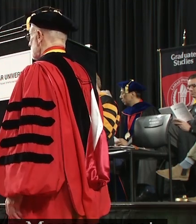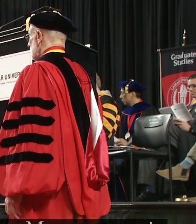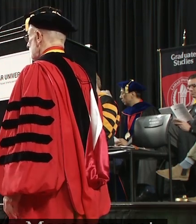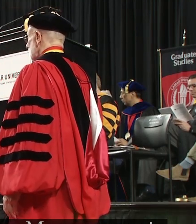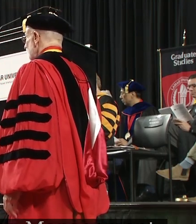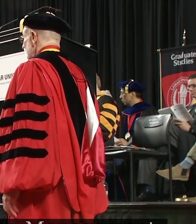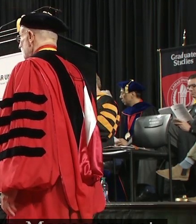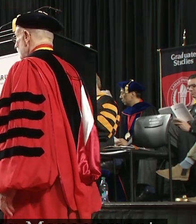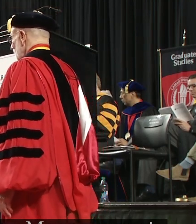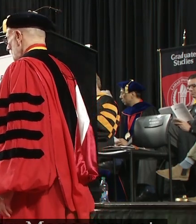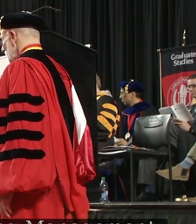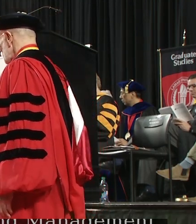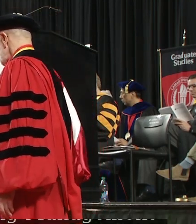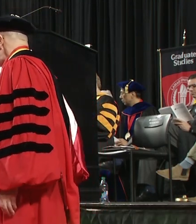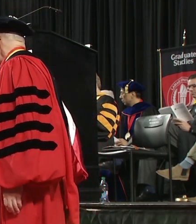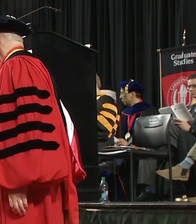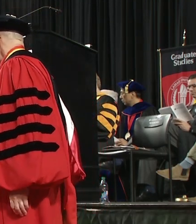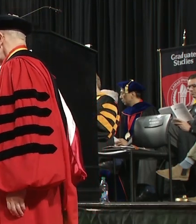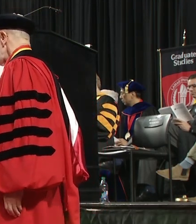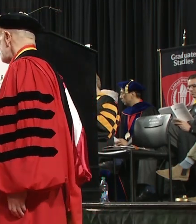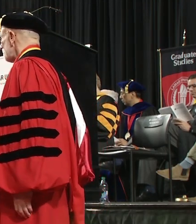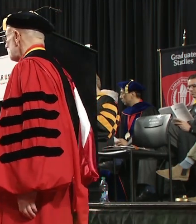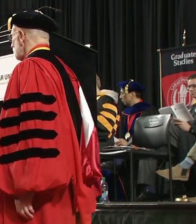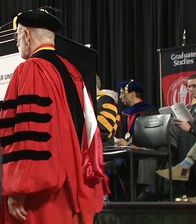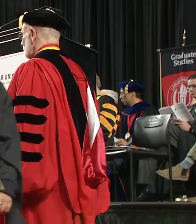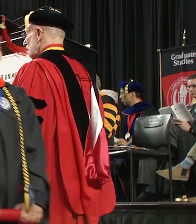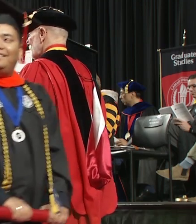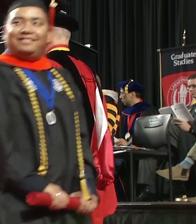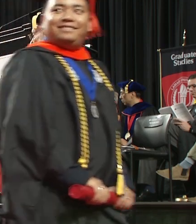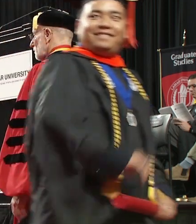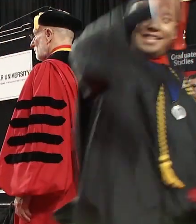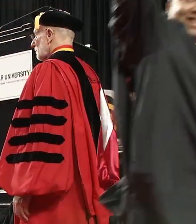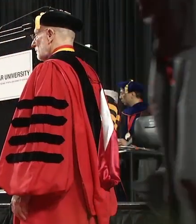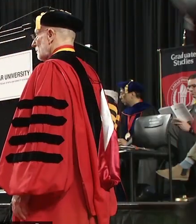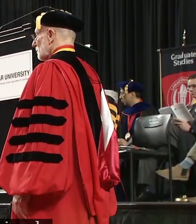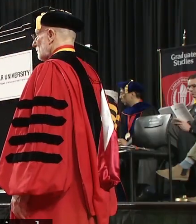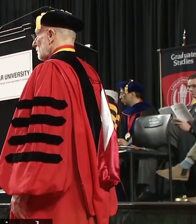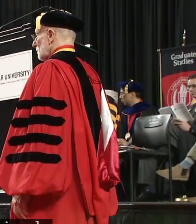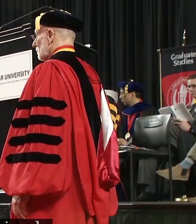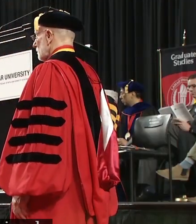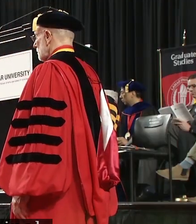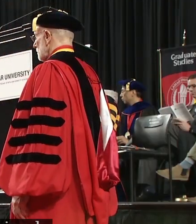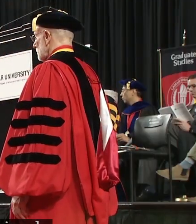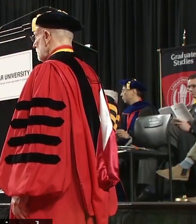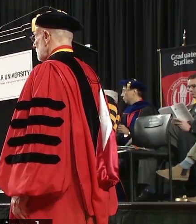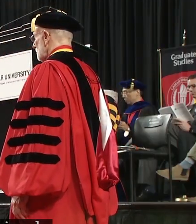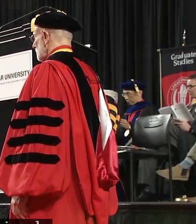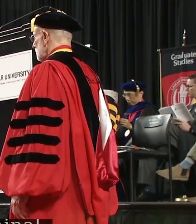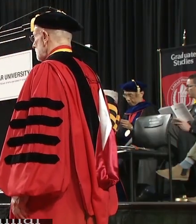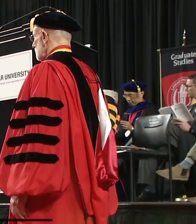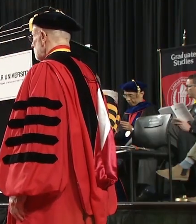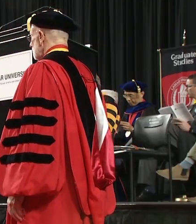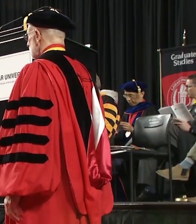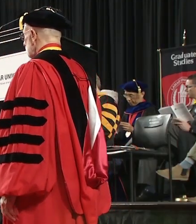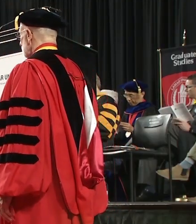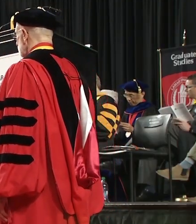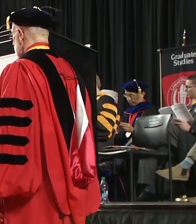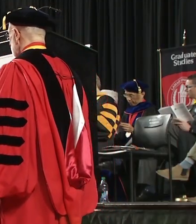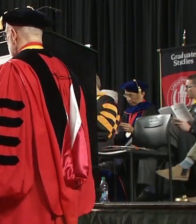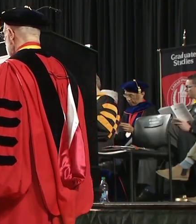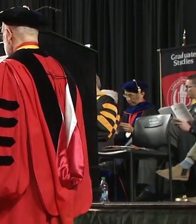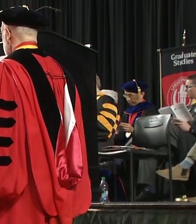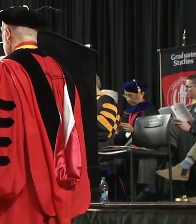We have Master of Science in Port and Terminal Management, Elizabeth Jane